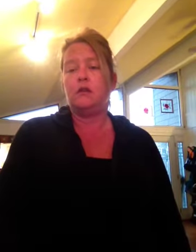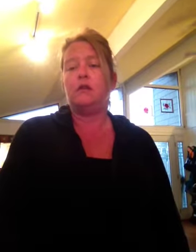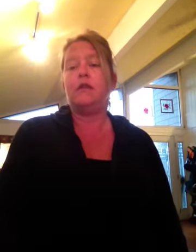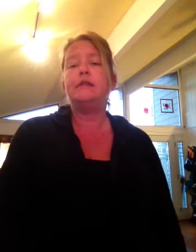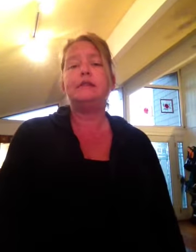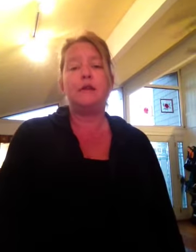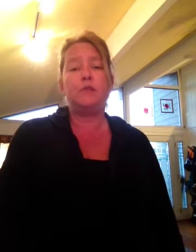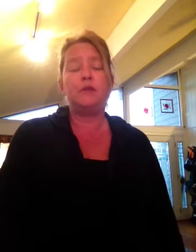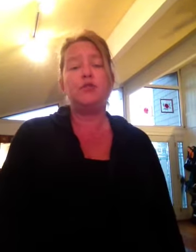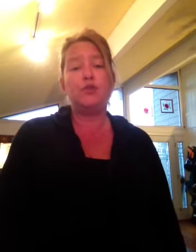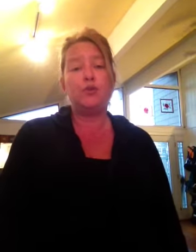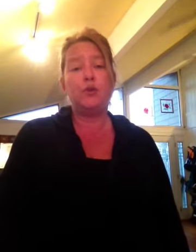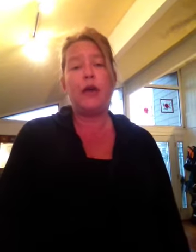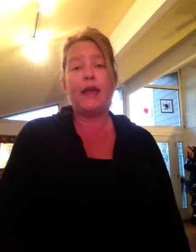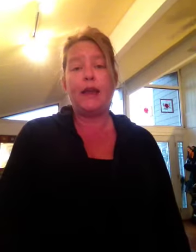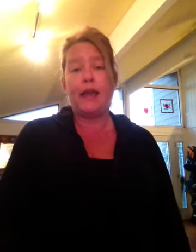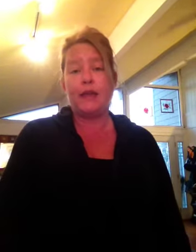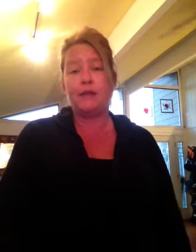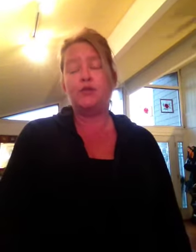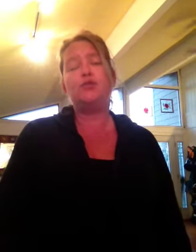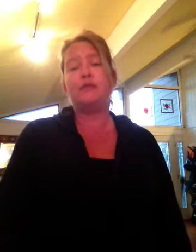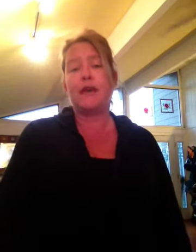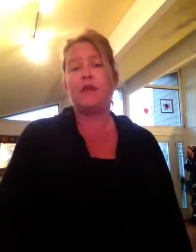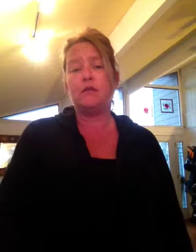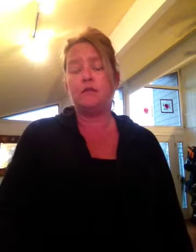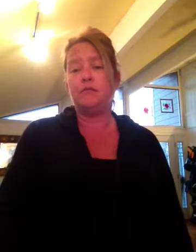And the zip is 28827.